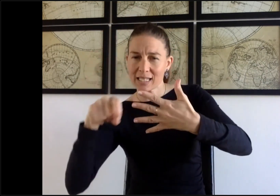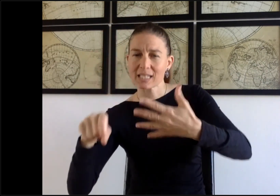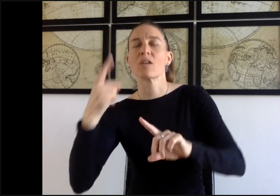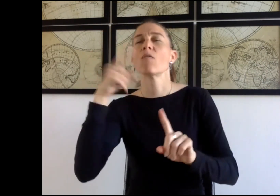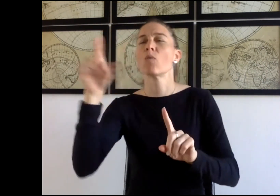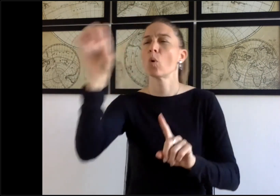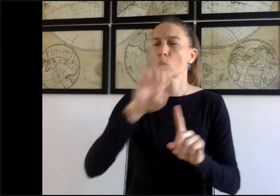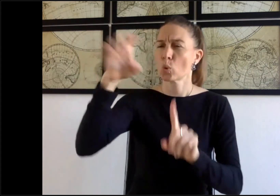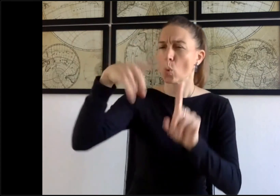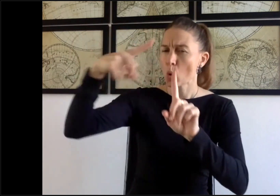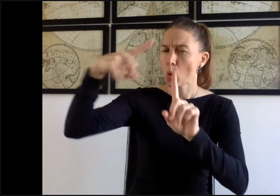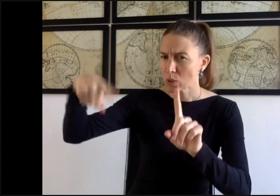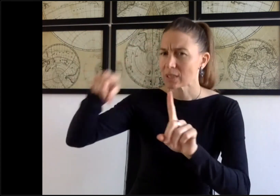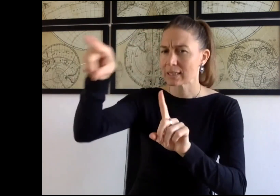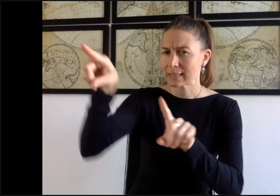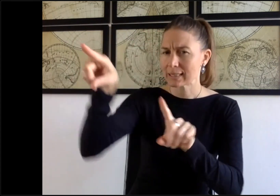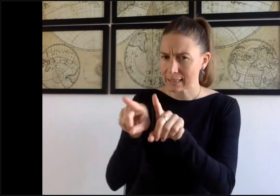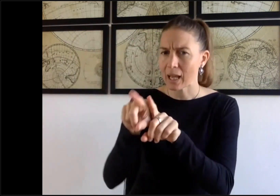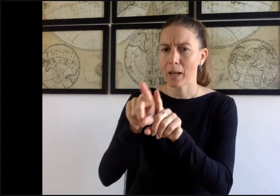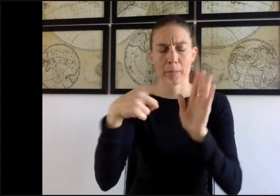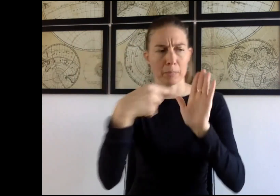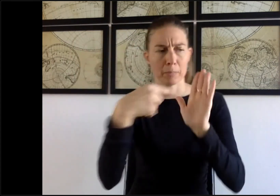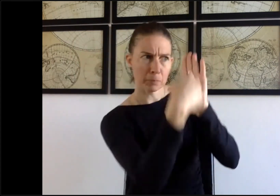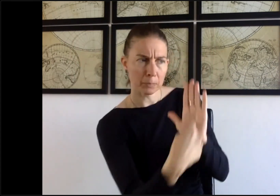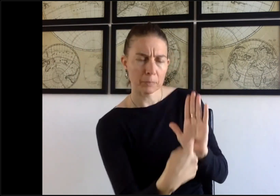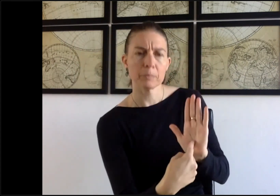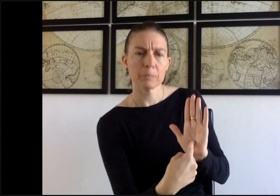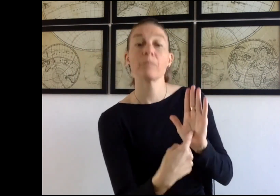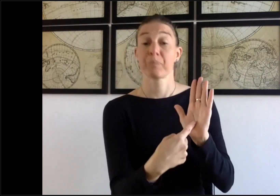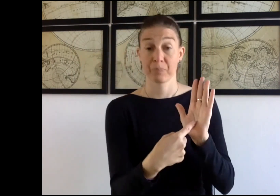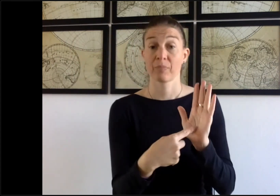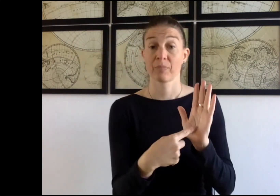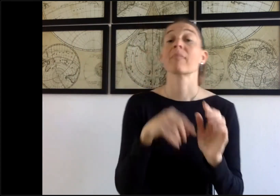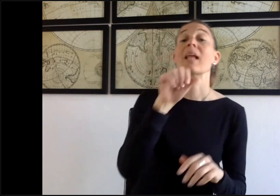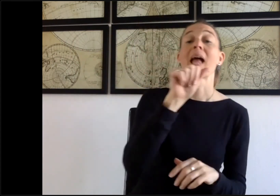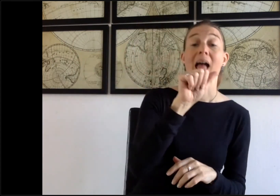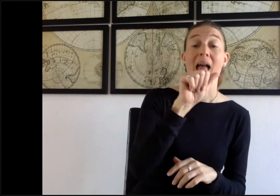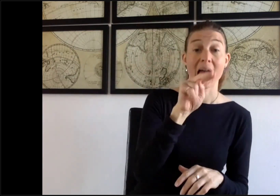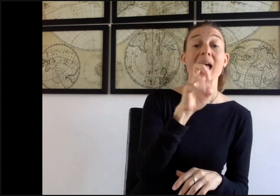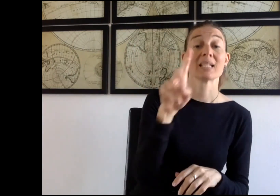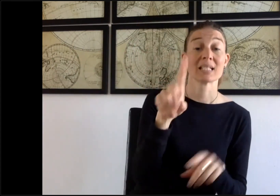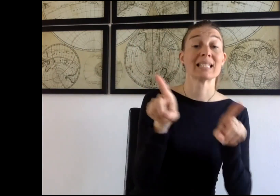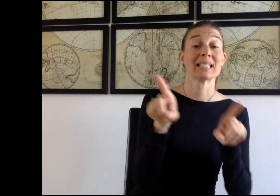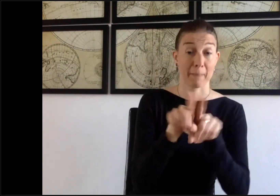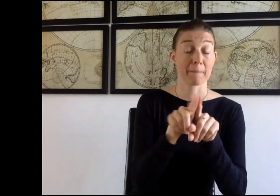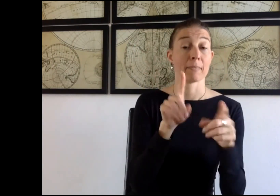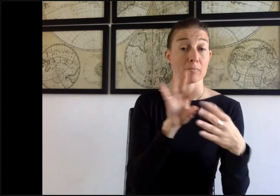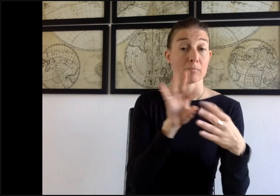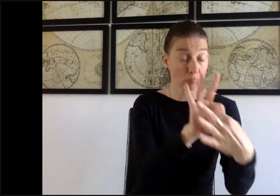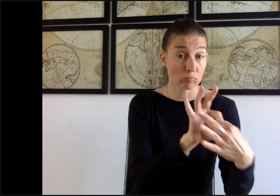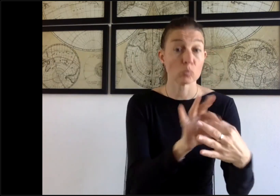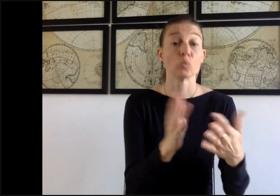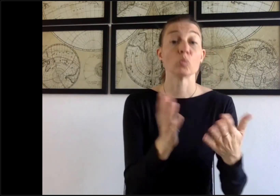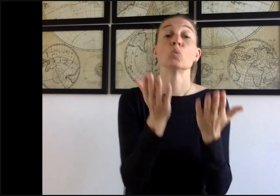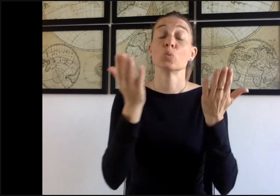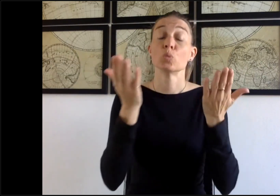have been working on with ANET together. Just to say that the European semester is the main vehicle for the implementation of the